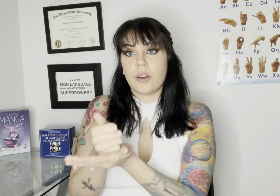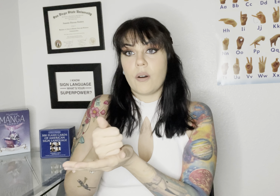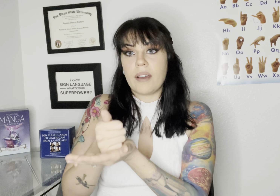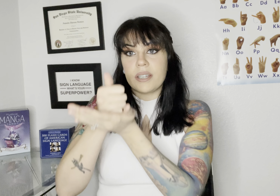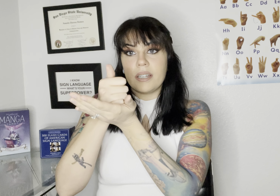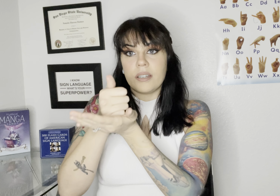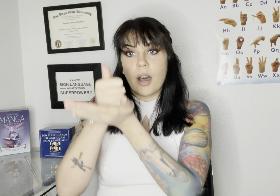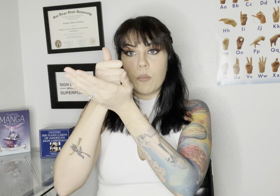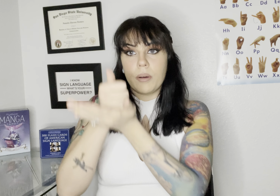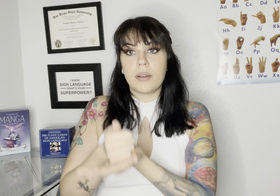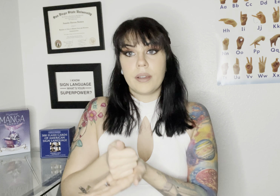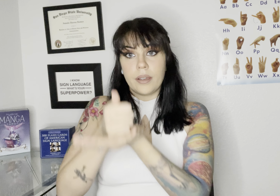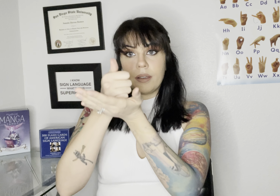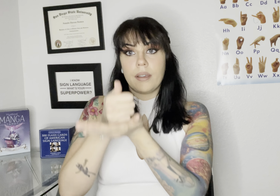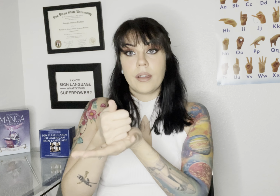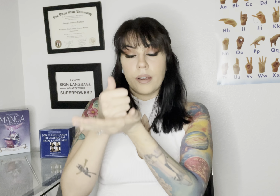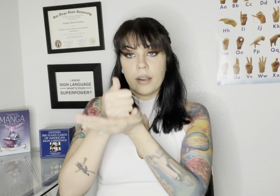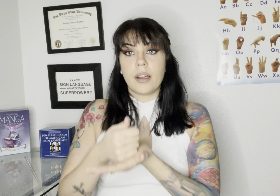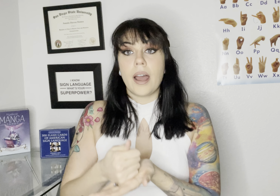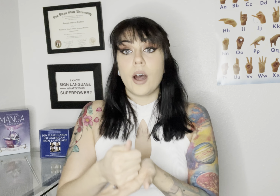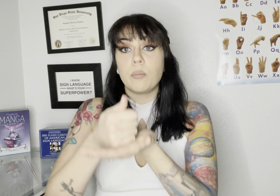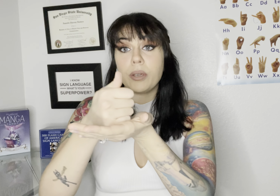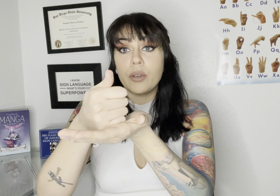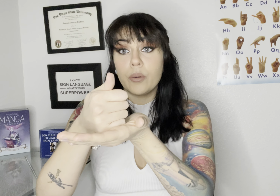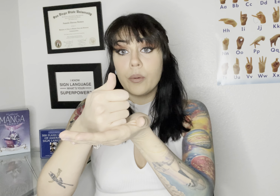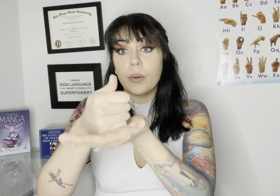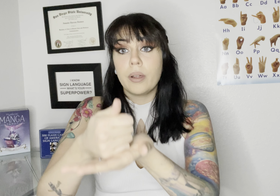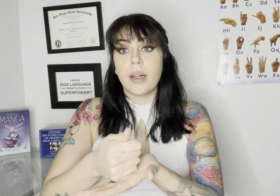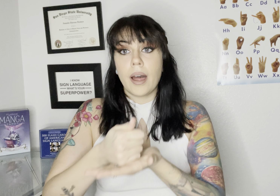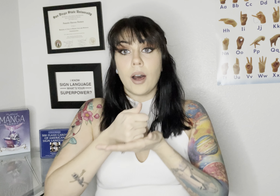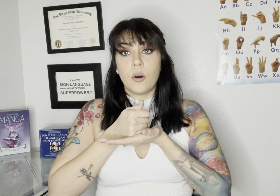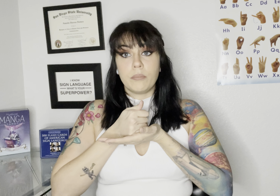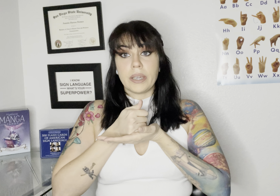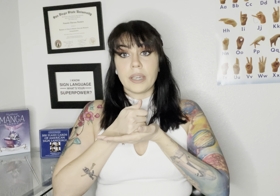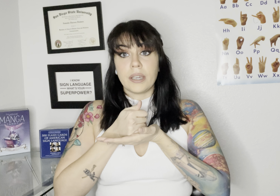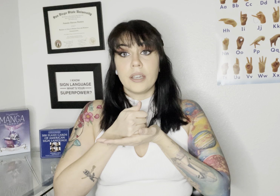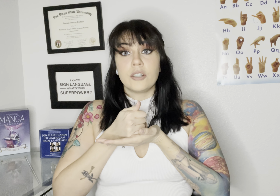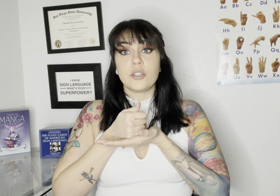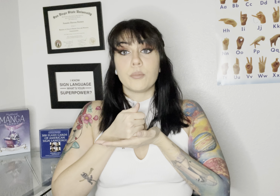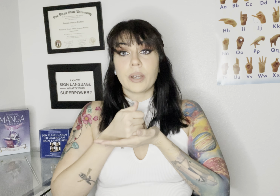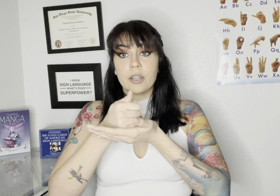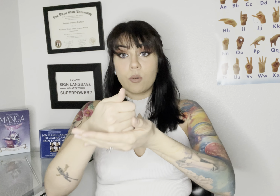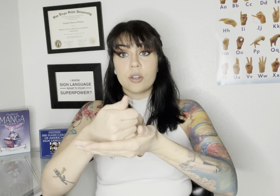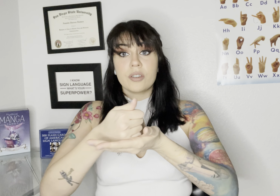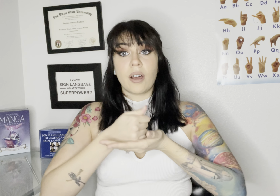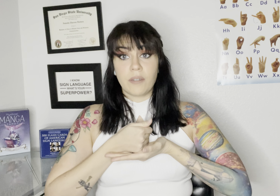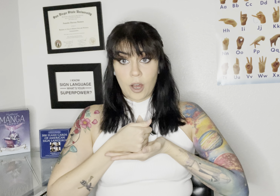I've seen help, help you, help me. So you bring it towards yourself, help